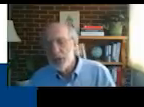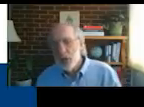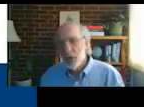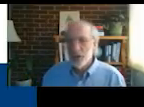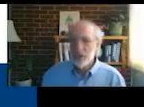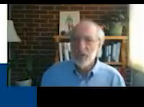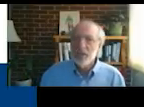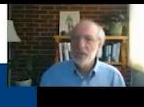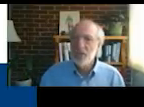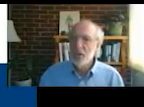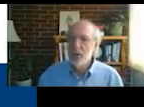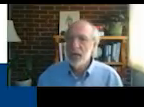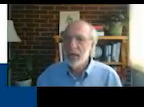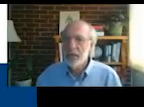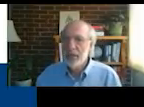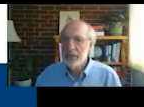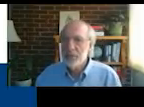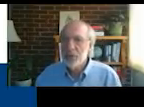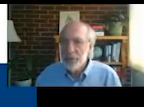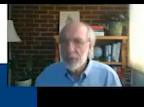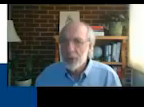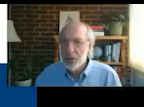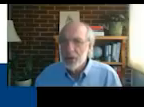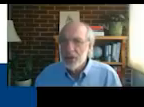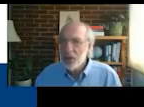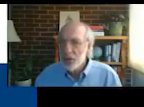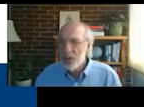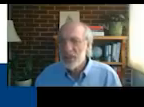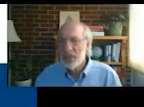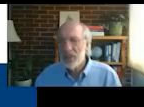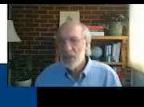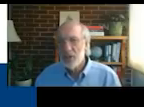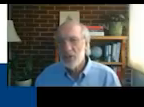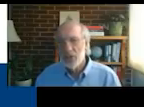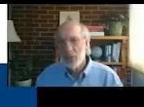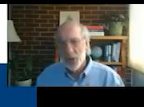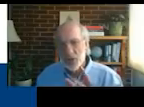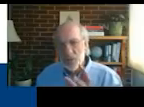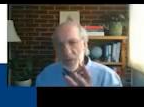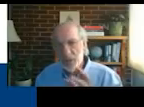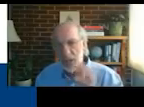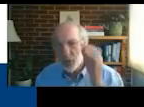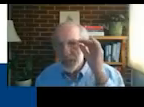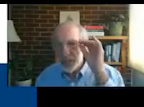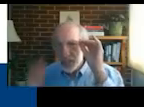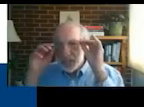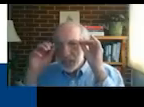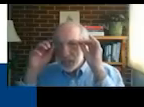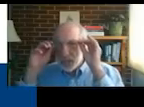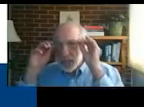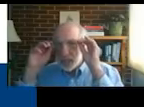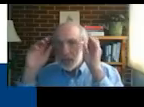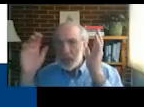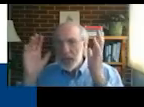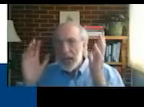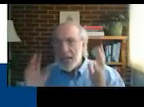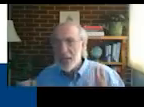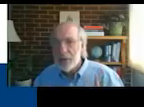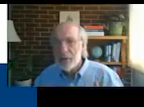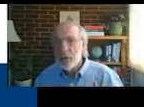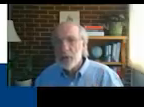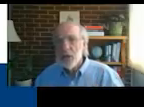visual regard. So remember that you as an adult are responsible for helping the child